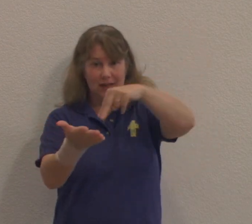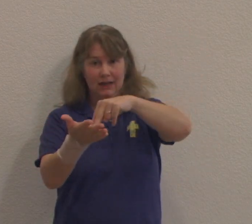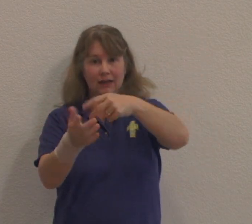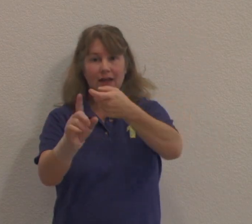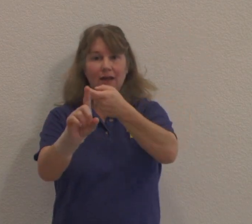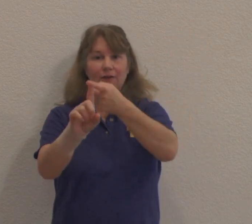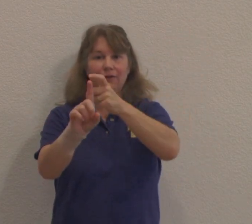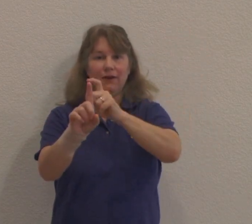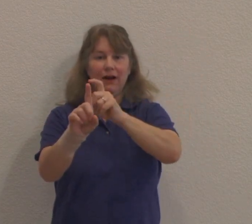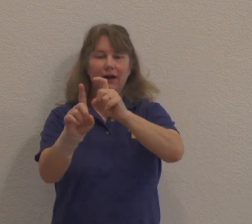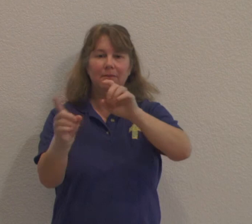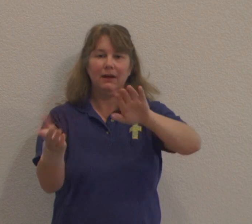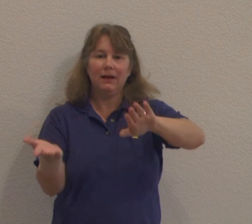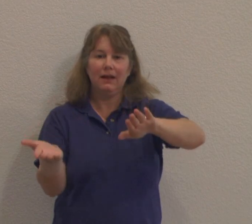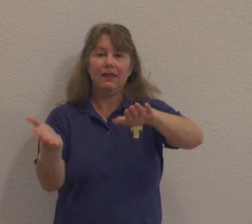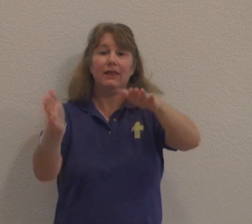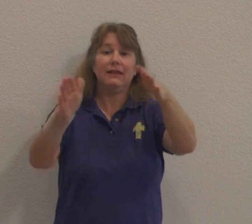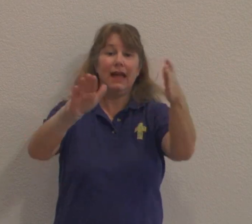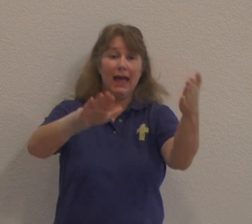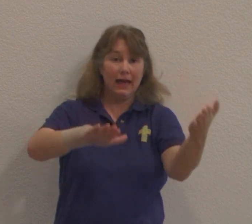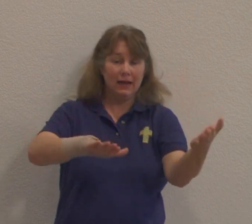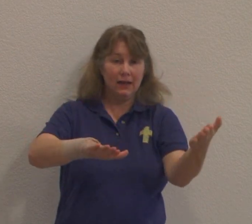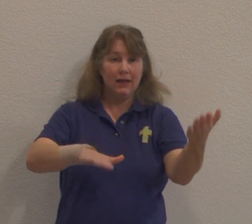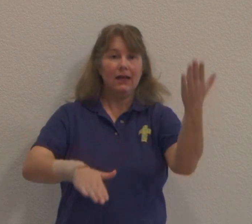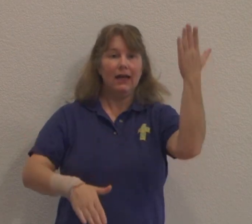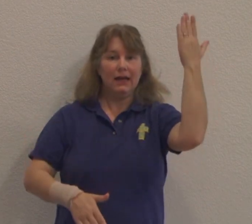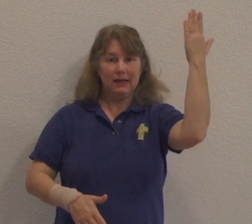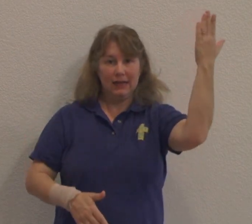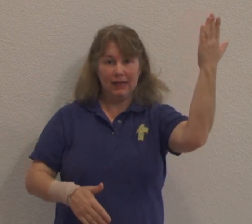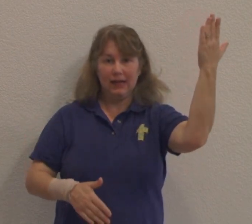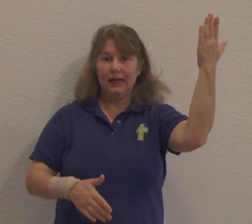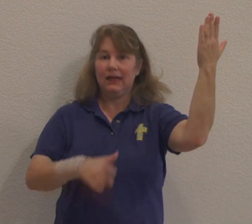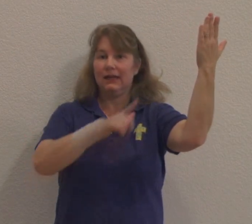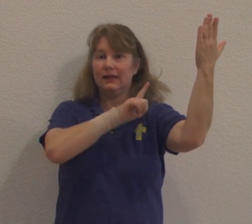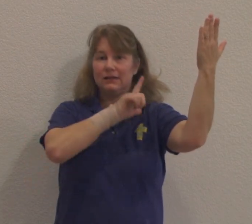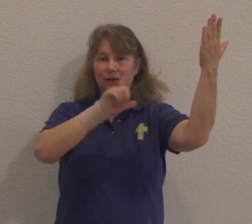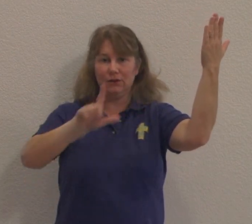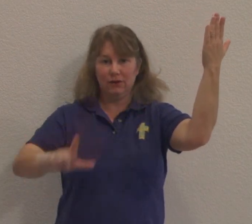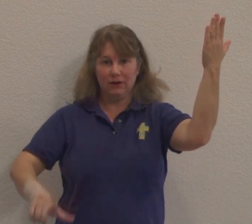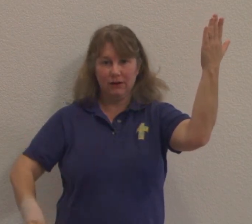risen from the dead, and He is Lord.